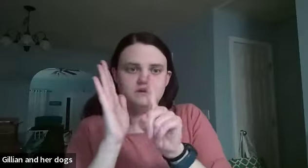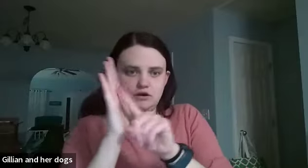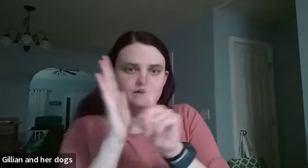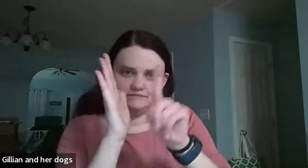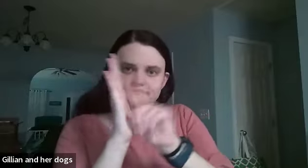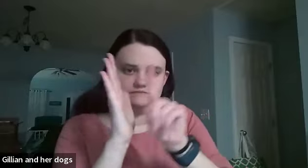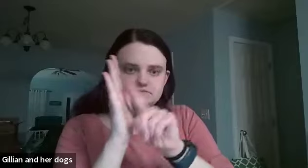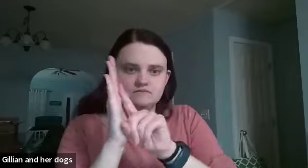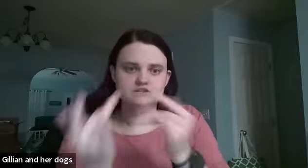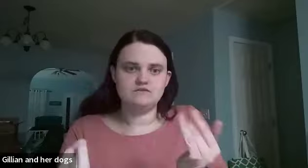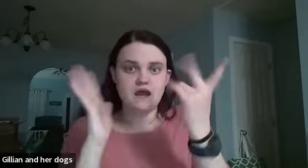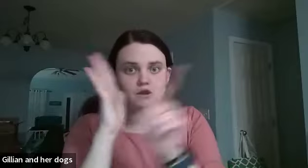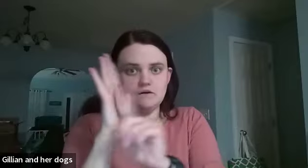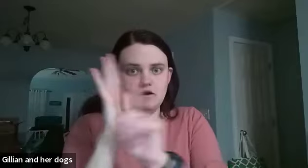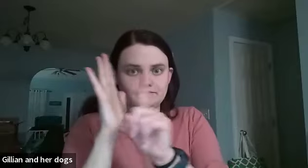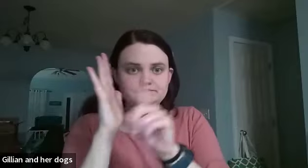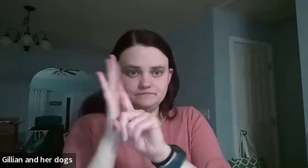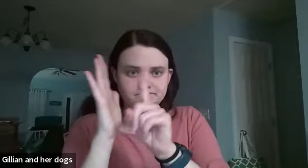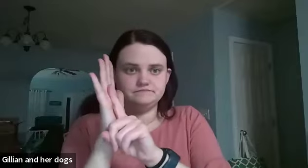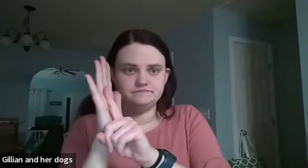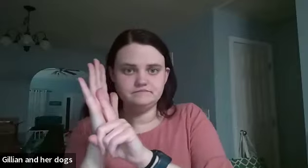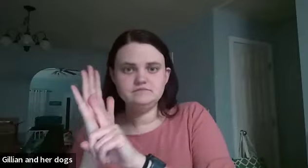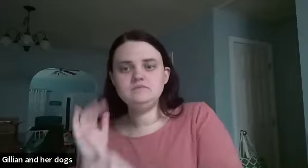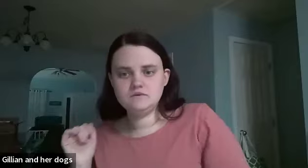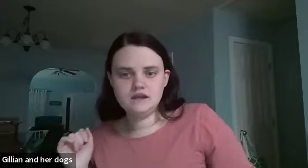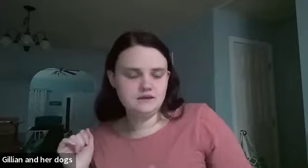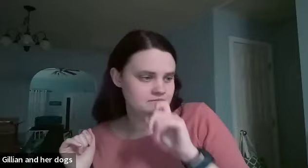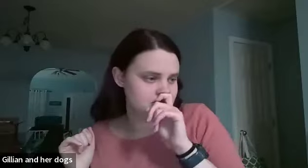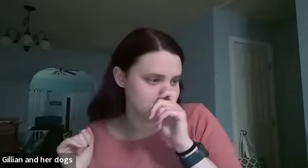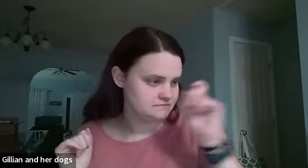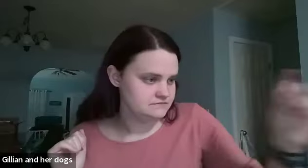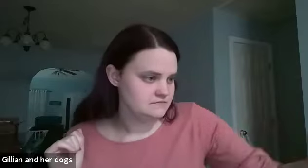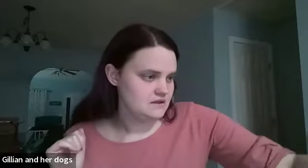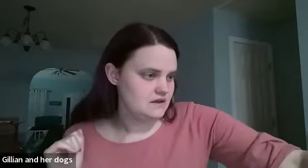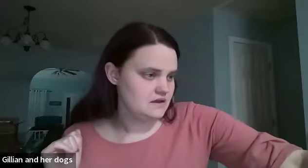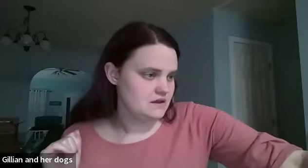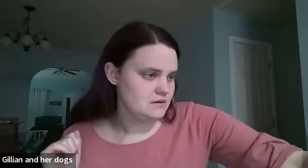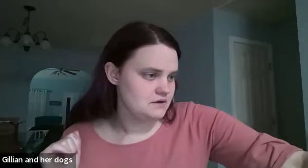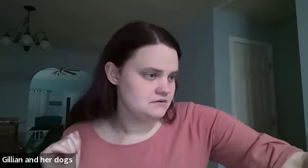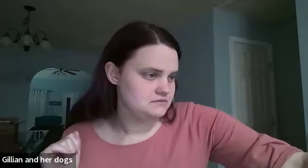the current. So fire alarm. Okay. Um,